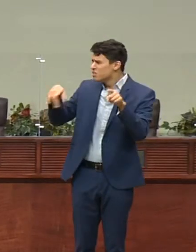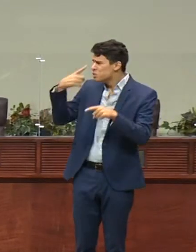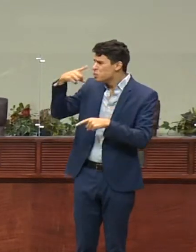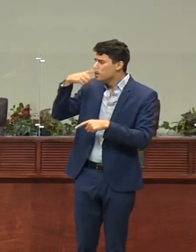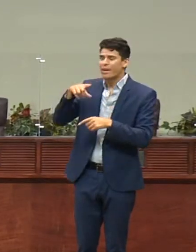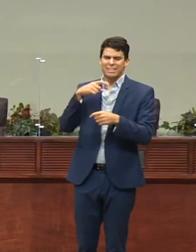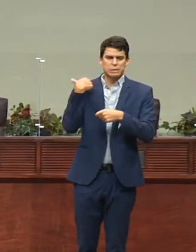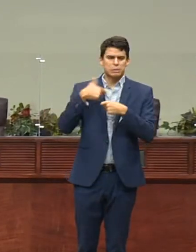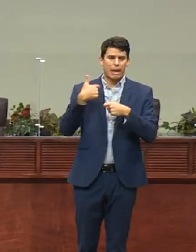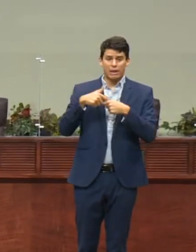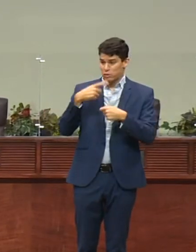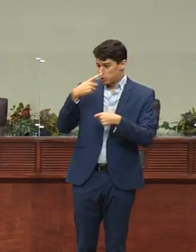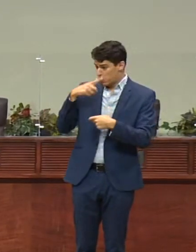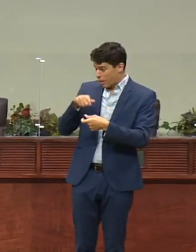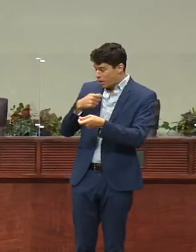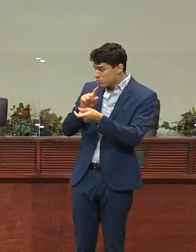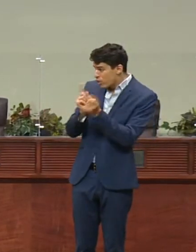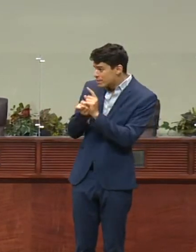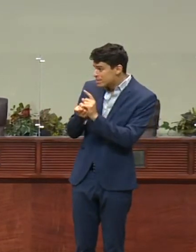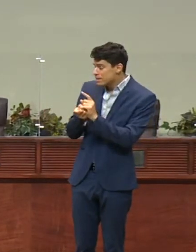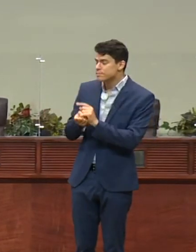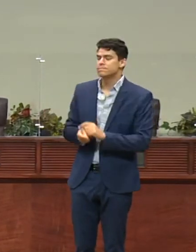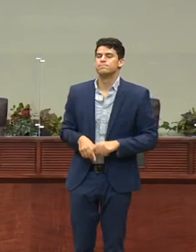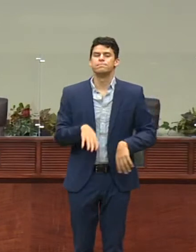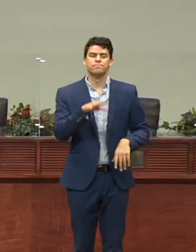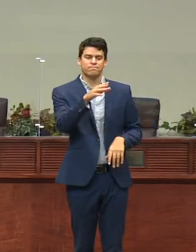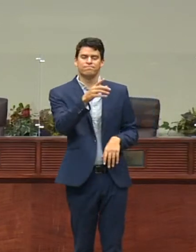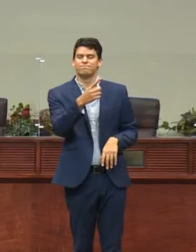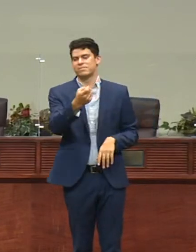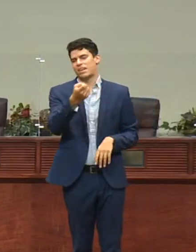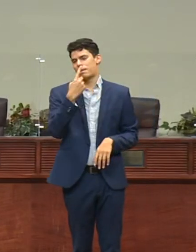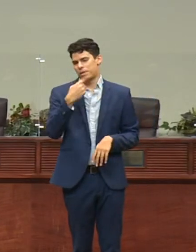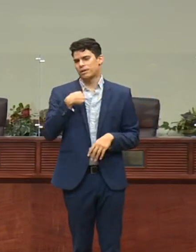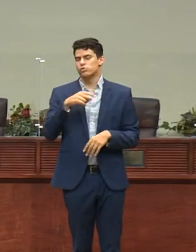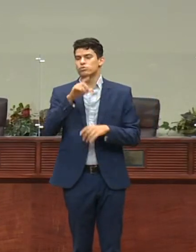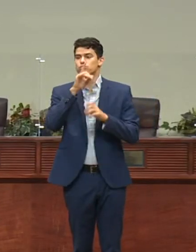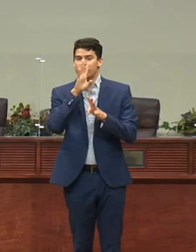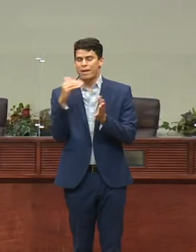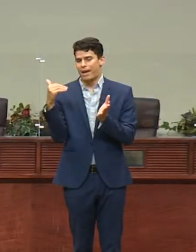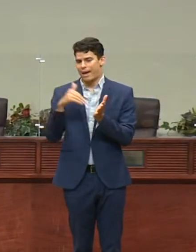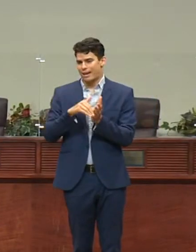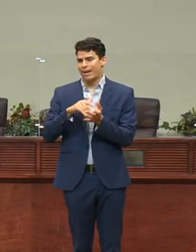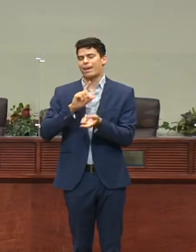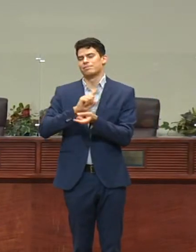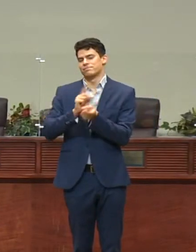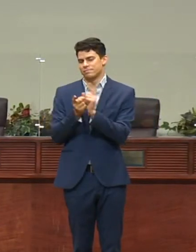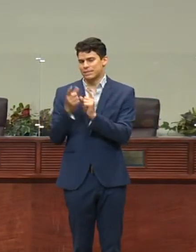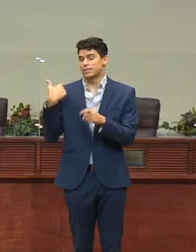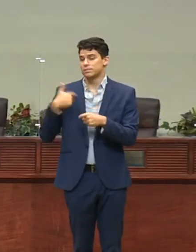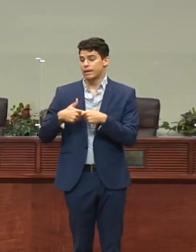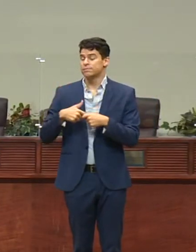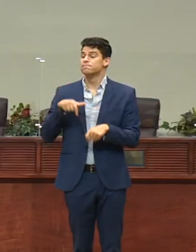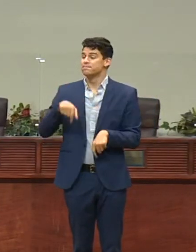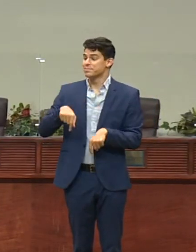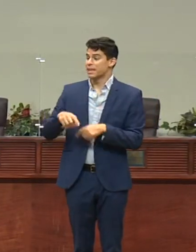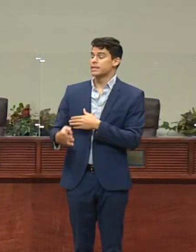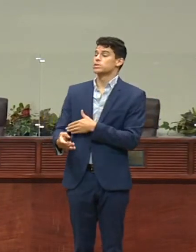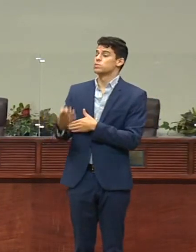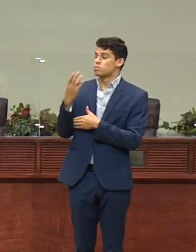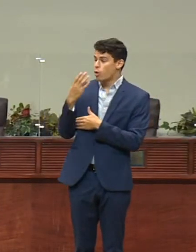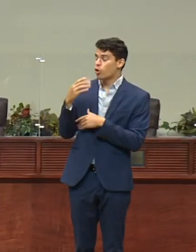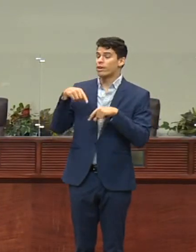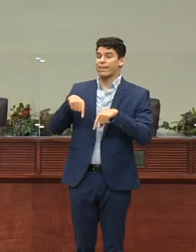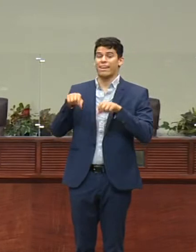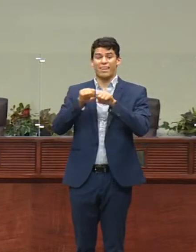Okay. You wanna? So I'm being asked to repeat that in Spanish. Sí, a partir de esta mañana, el sistema de